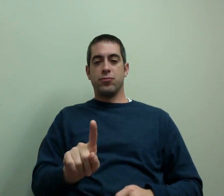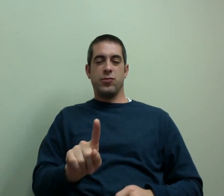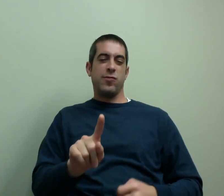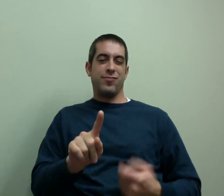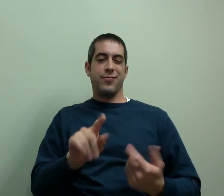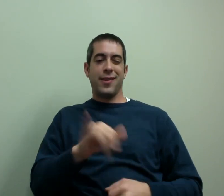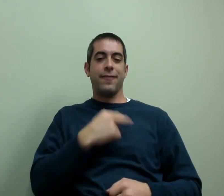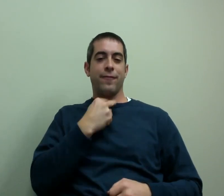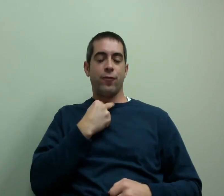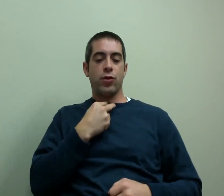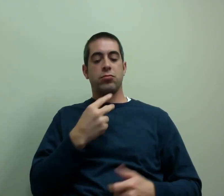voice, or videophone